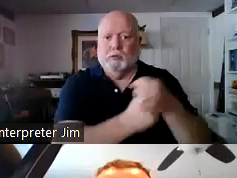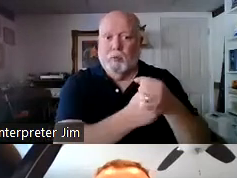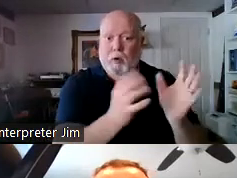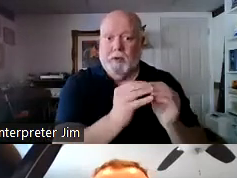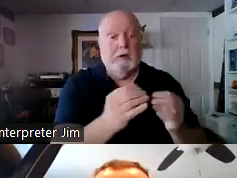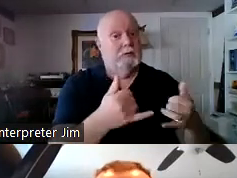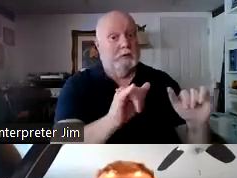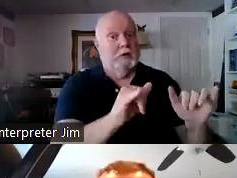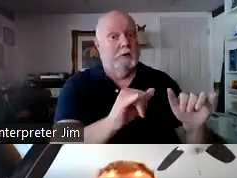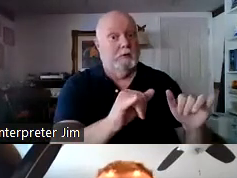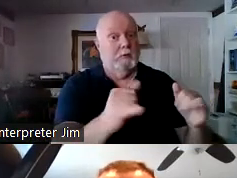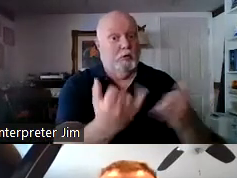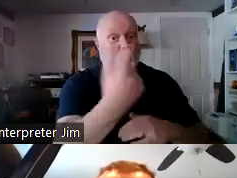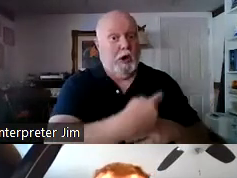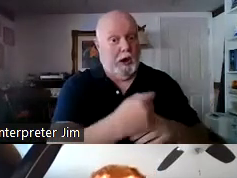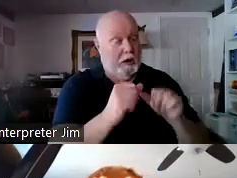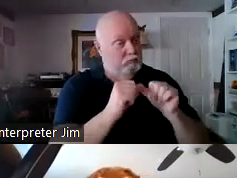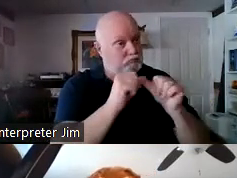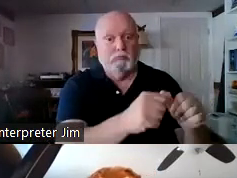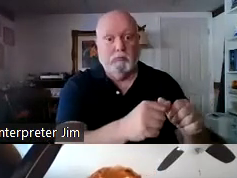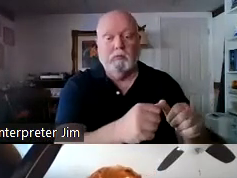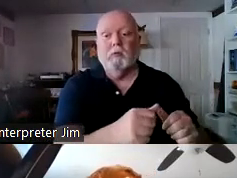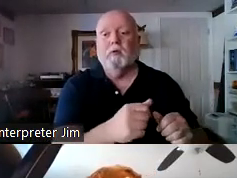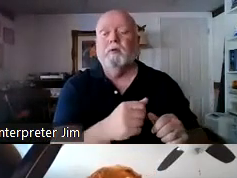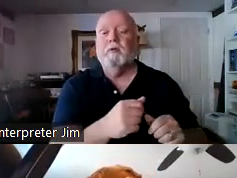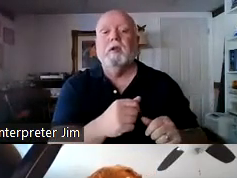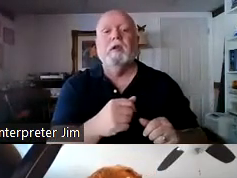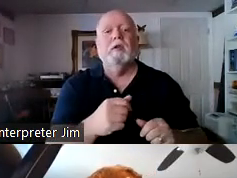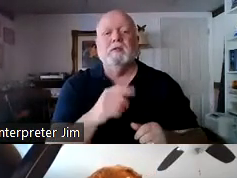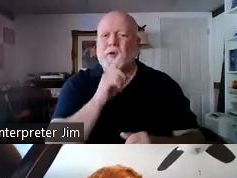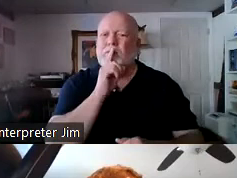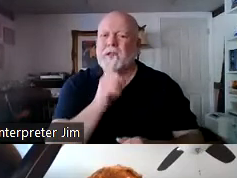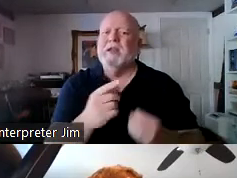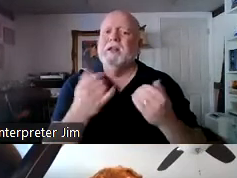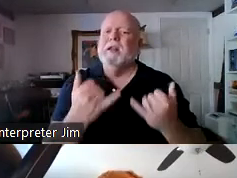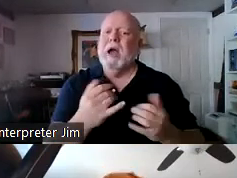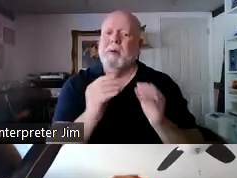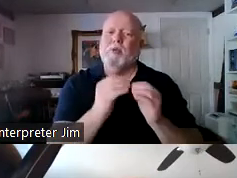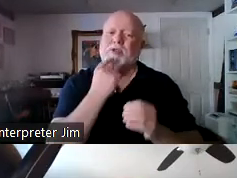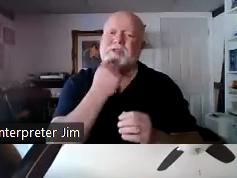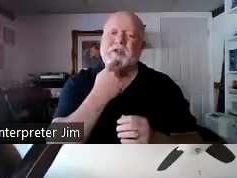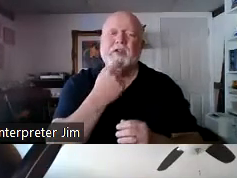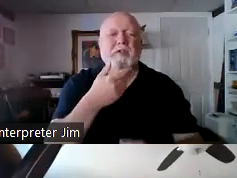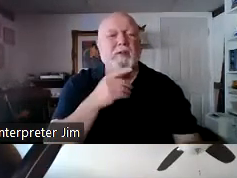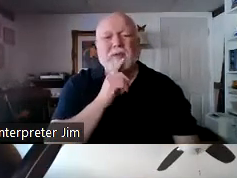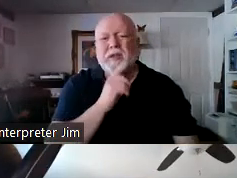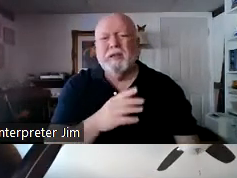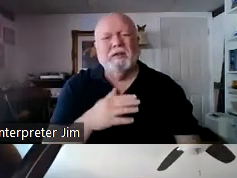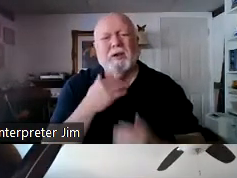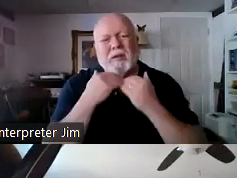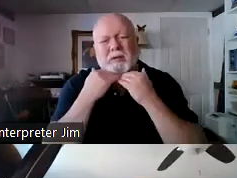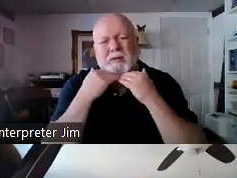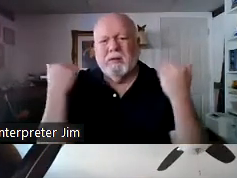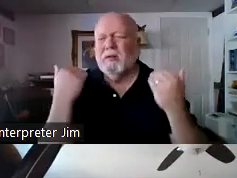that's where it started. I took this seriously this time around because I just was so tired of feeling this way. I didn't want to be this